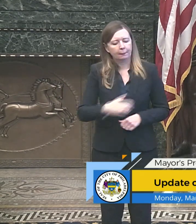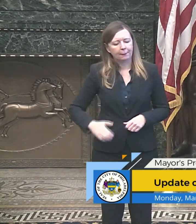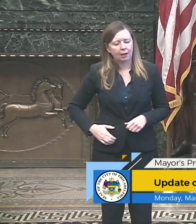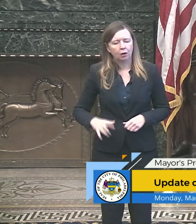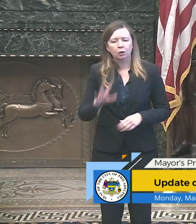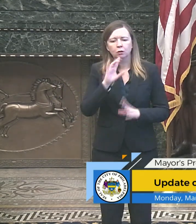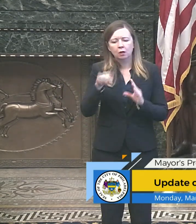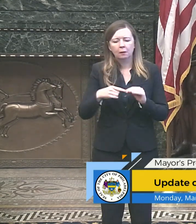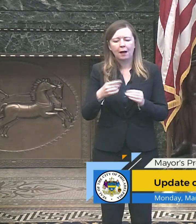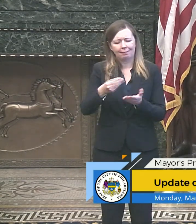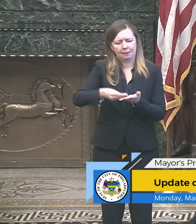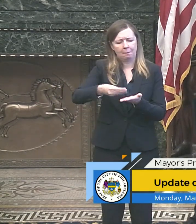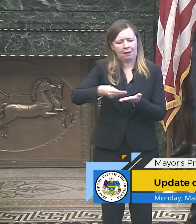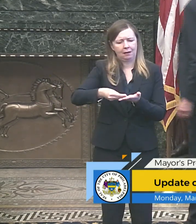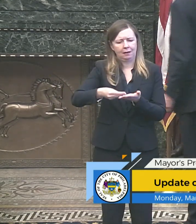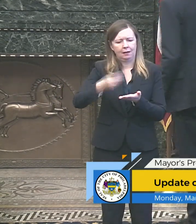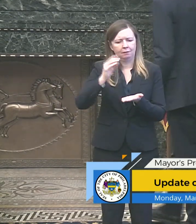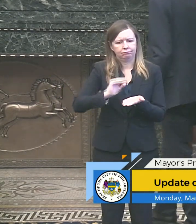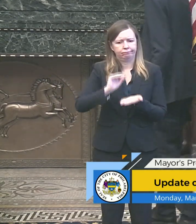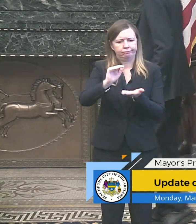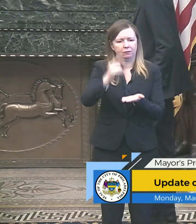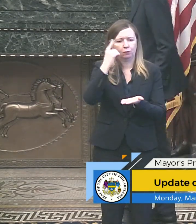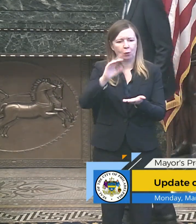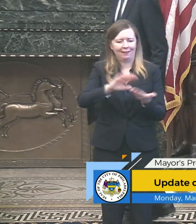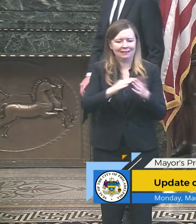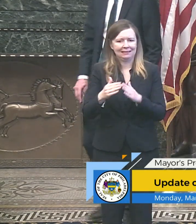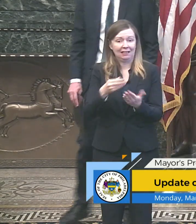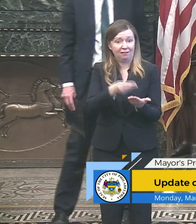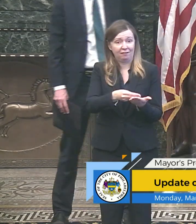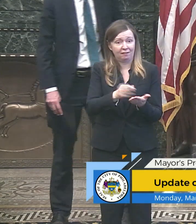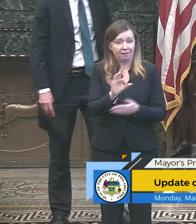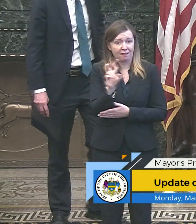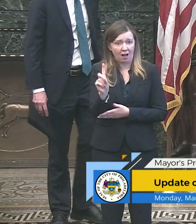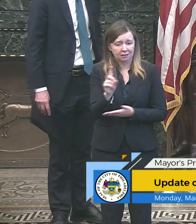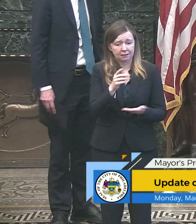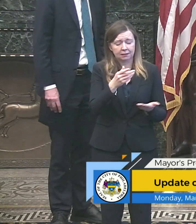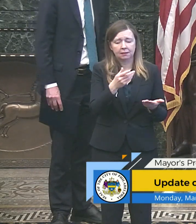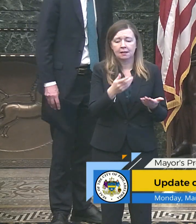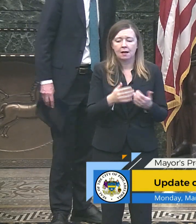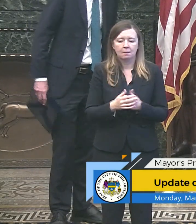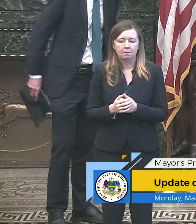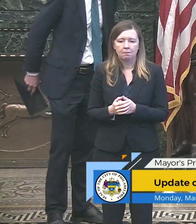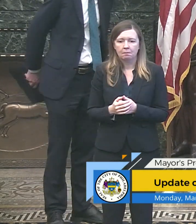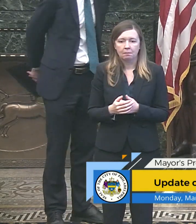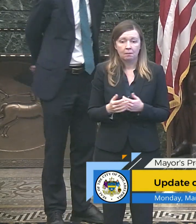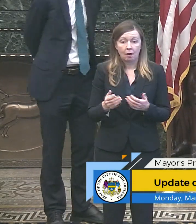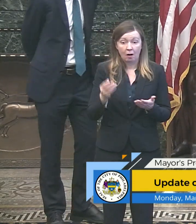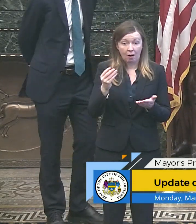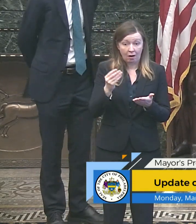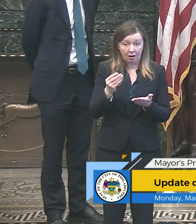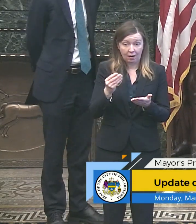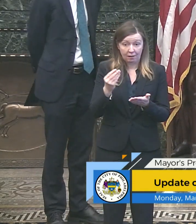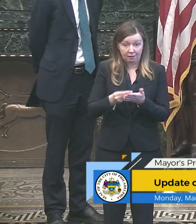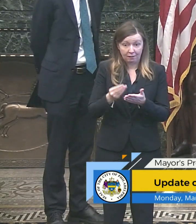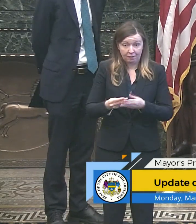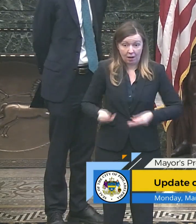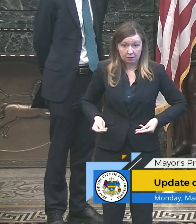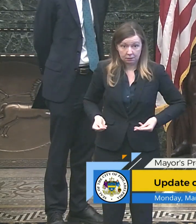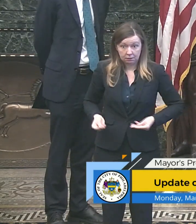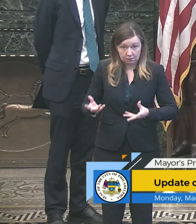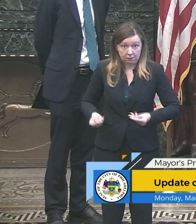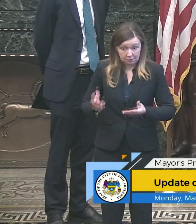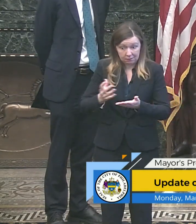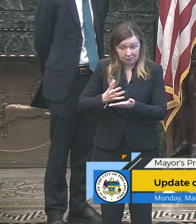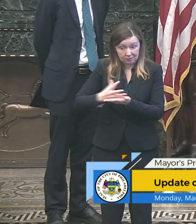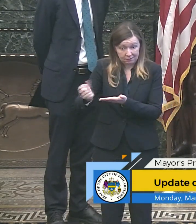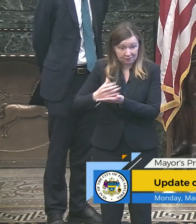we're talking about the money for the city funds, are city funds running out when you're saying now you're only going to be providing